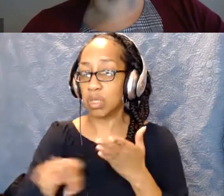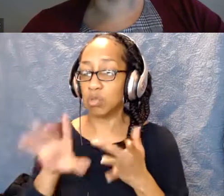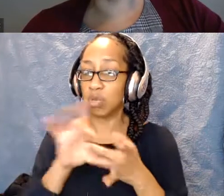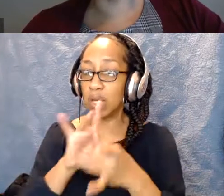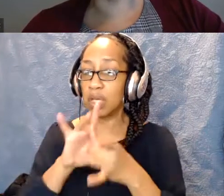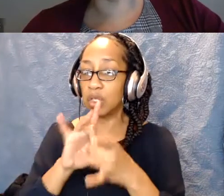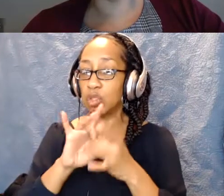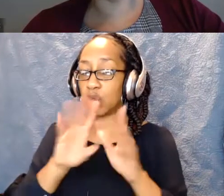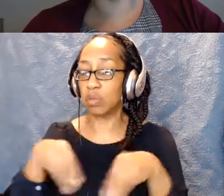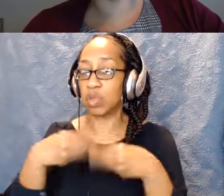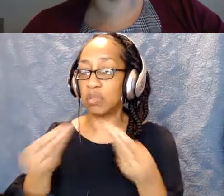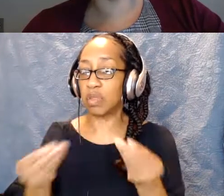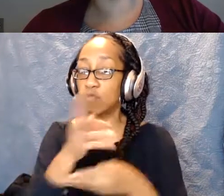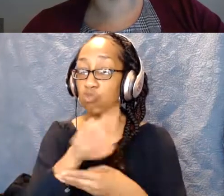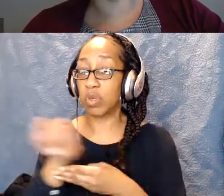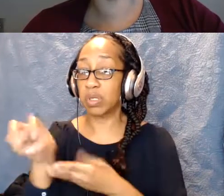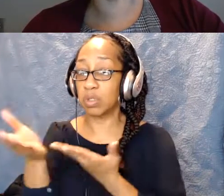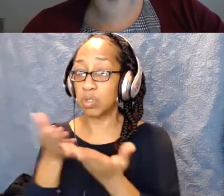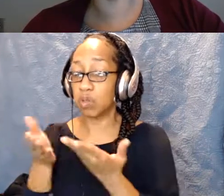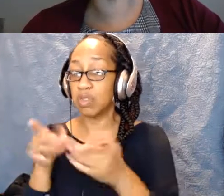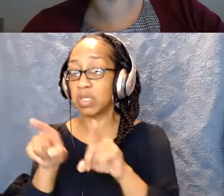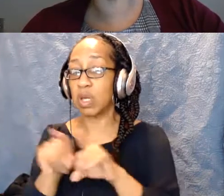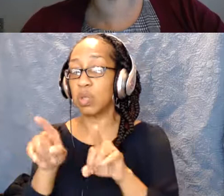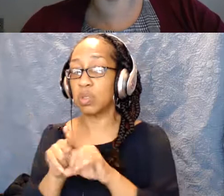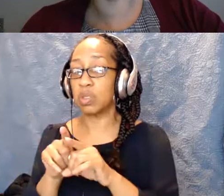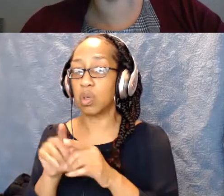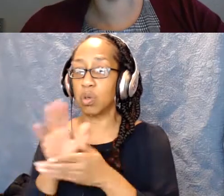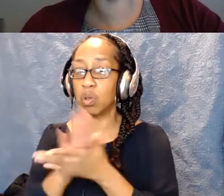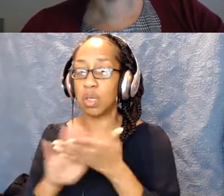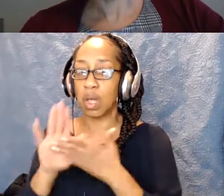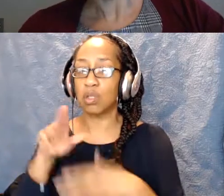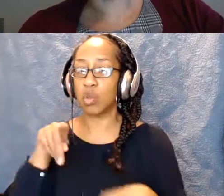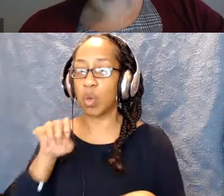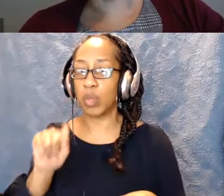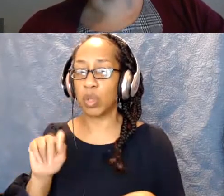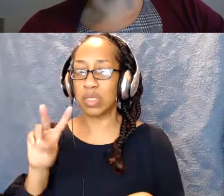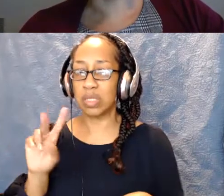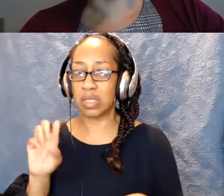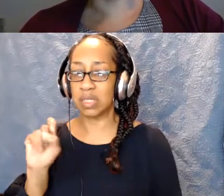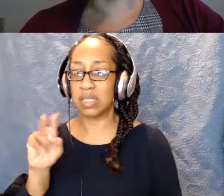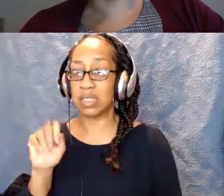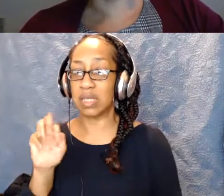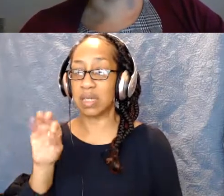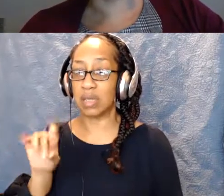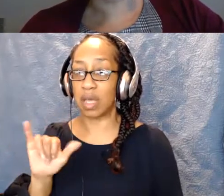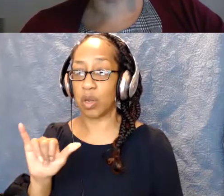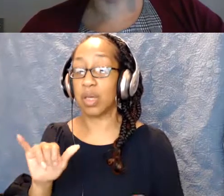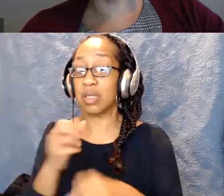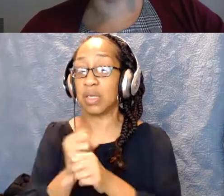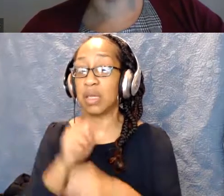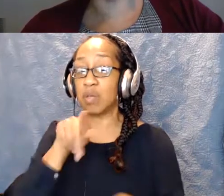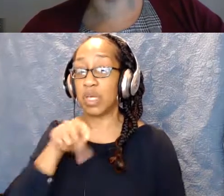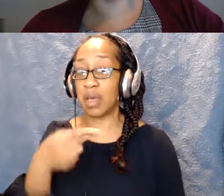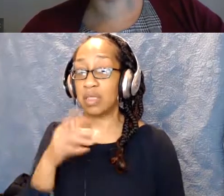of transition services and post-secondary opportunities for youth with disabilities. David received his PhD in special education